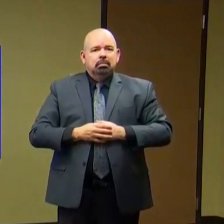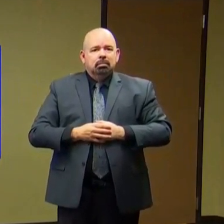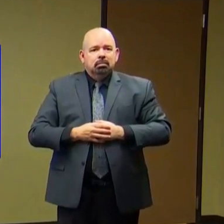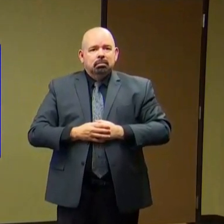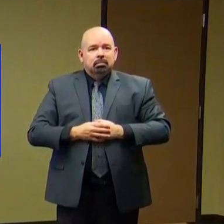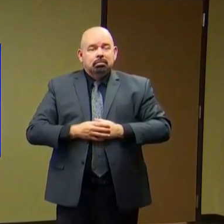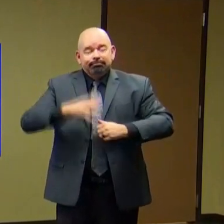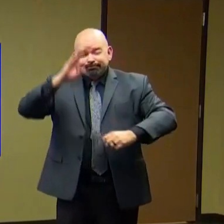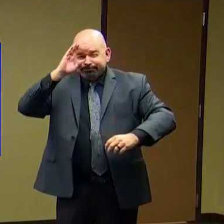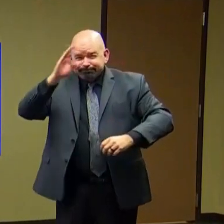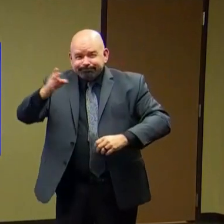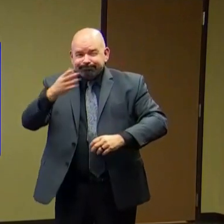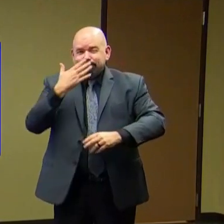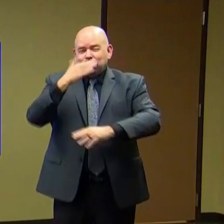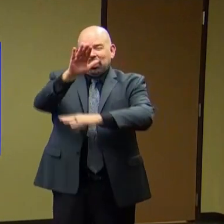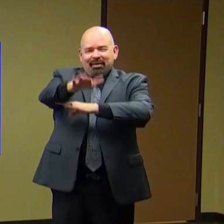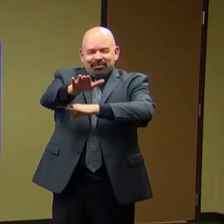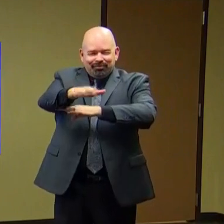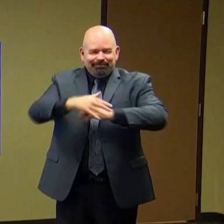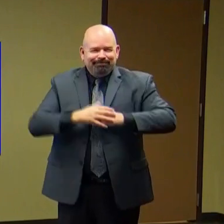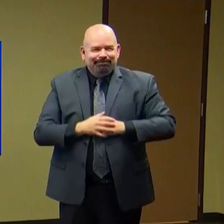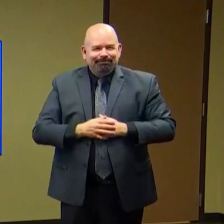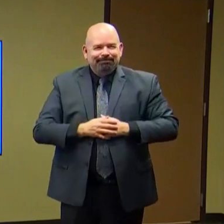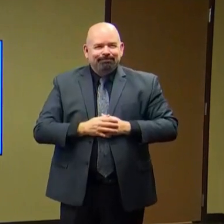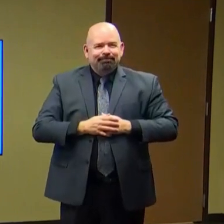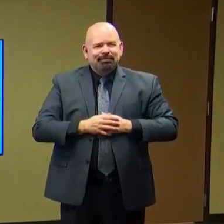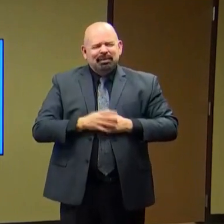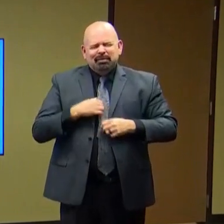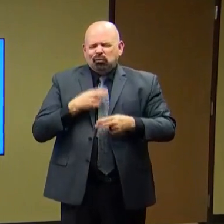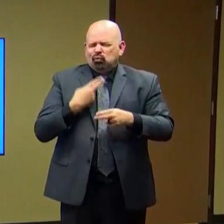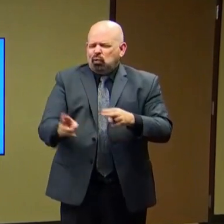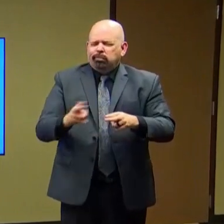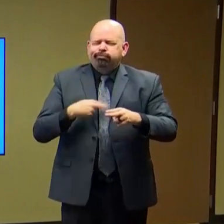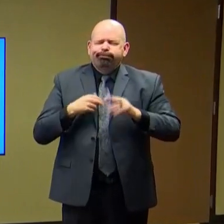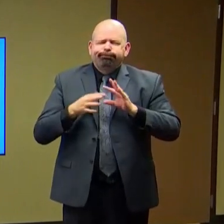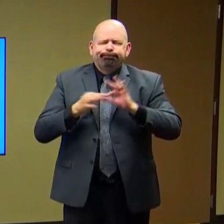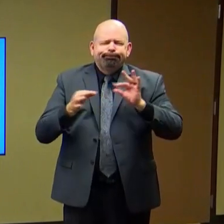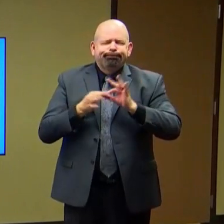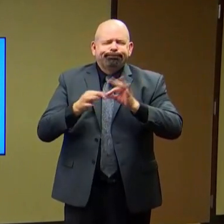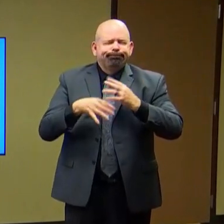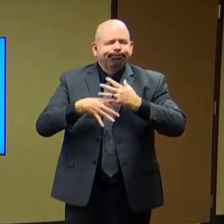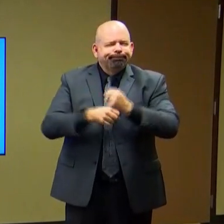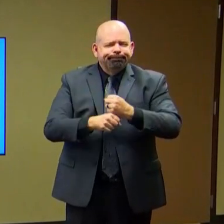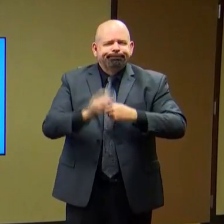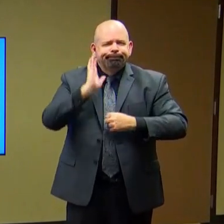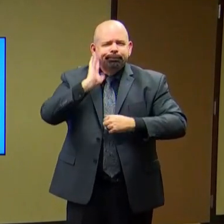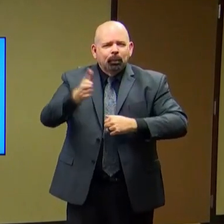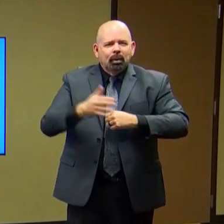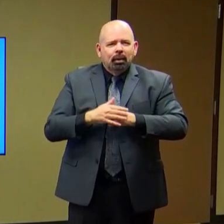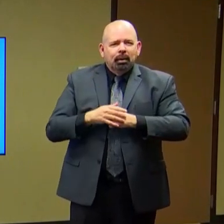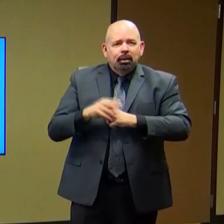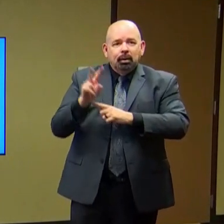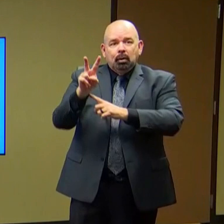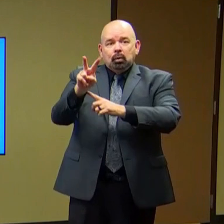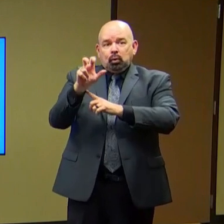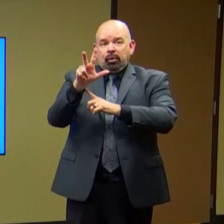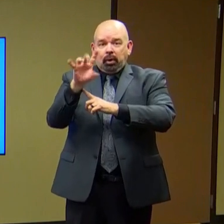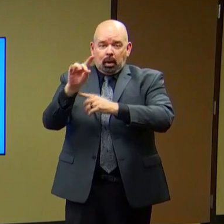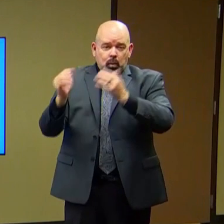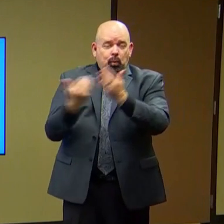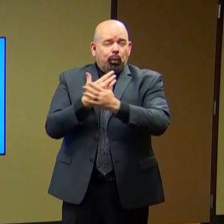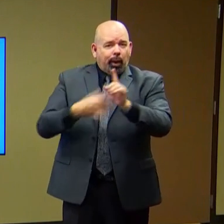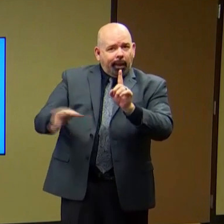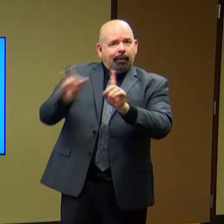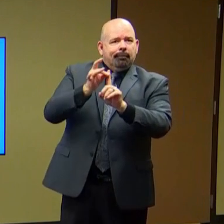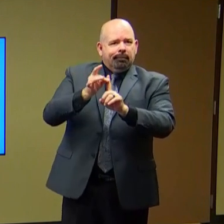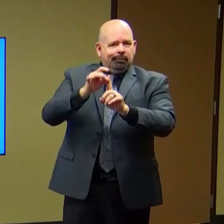Good afternoon. I just have a few things to share. We are reporting 238 new positive cases today,